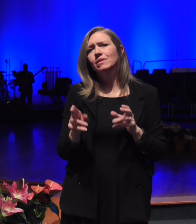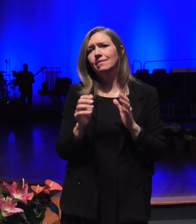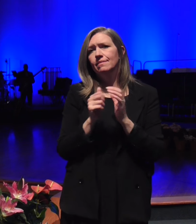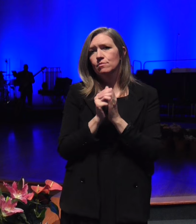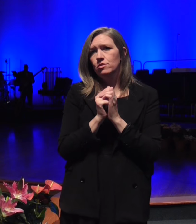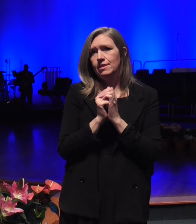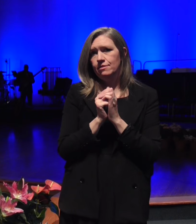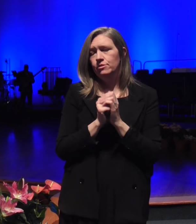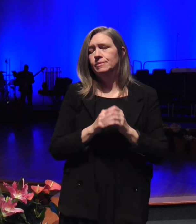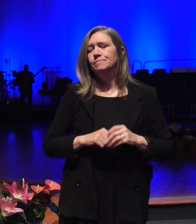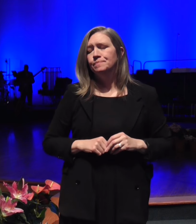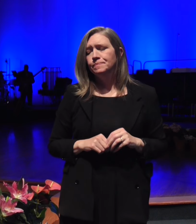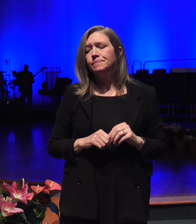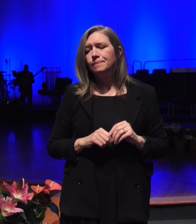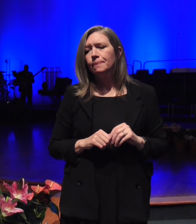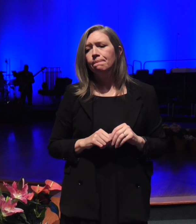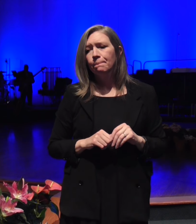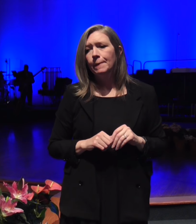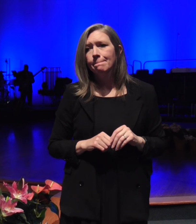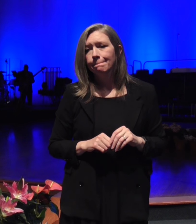morning.